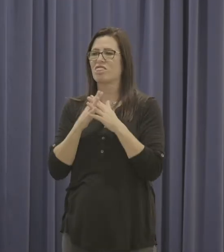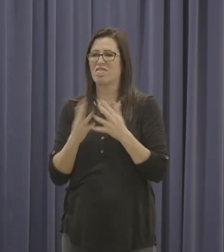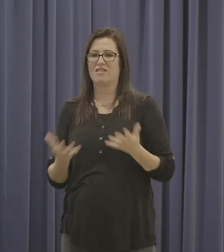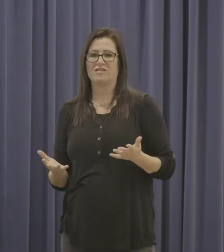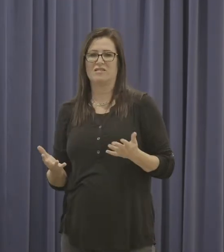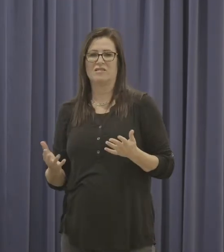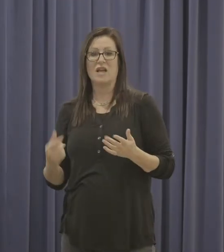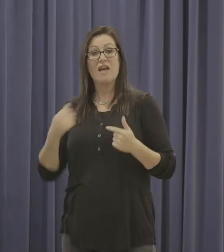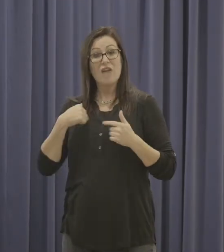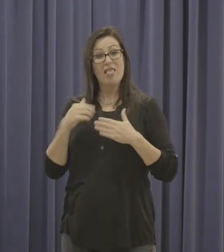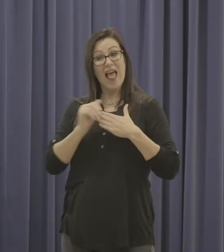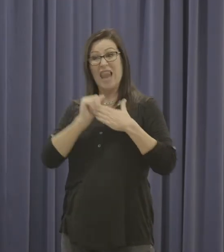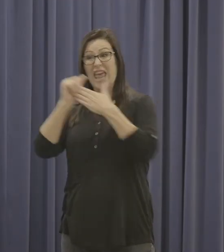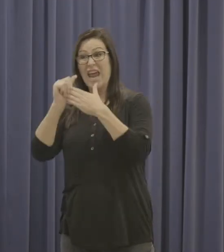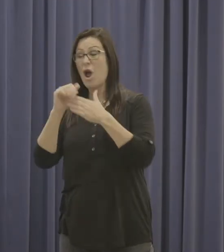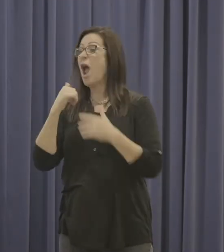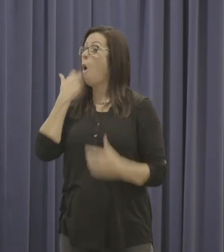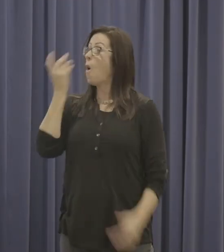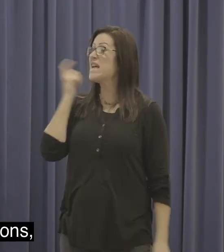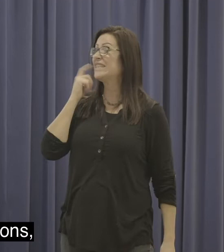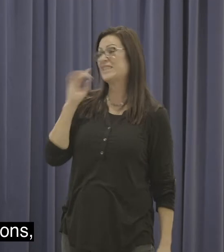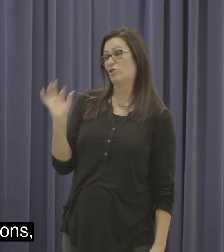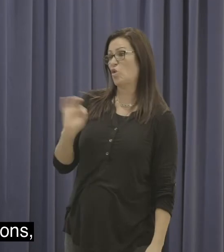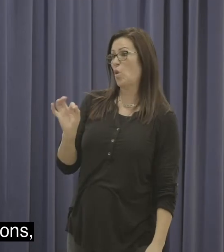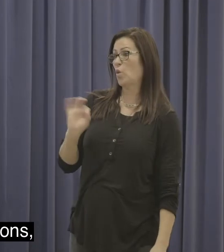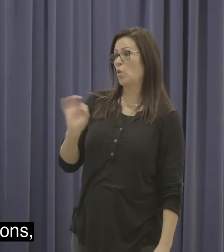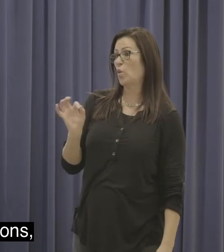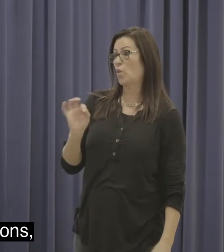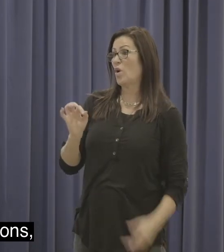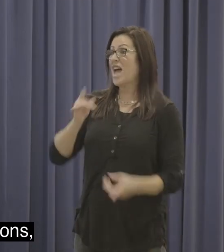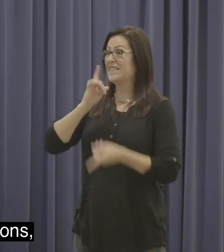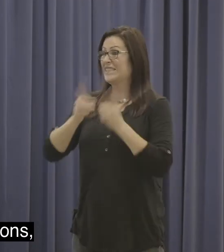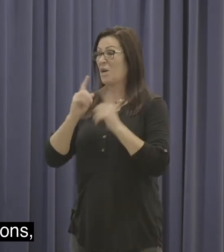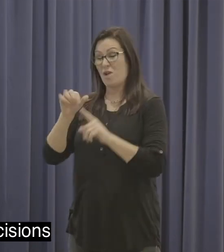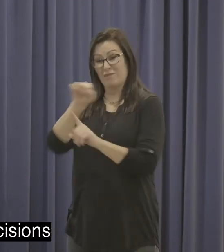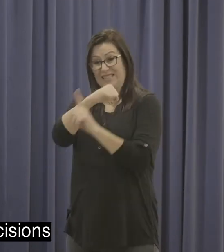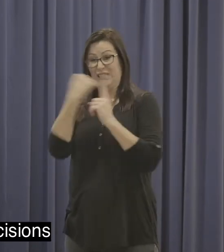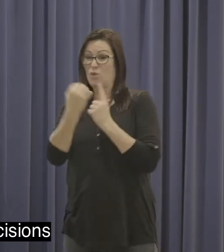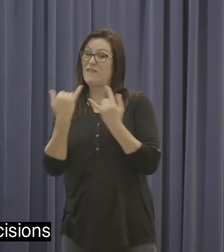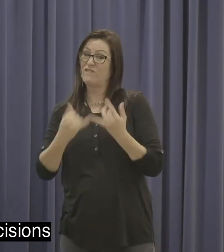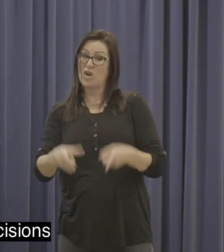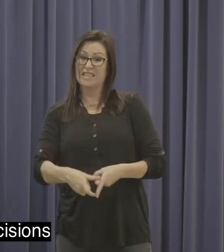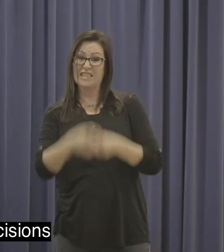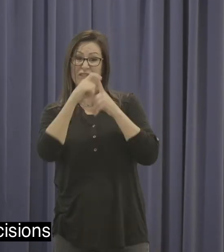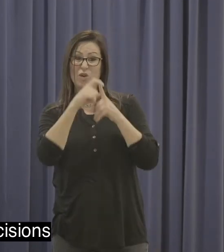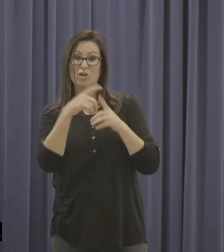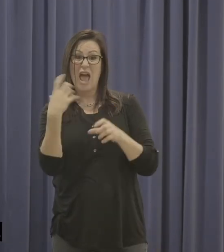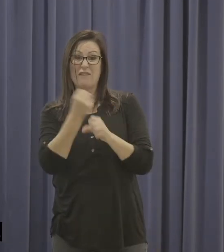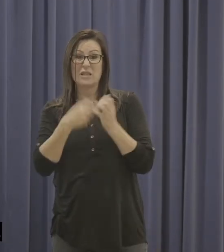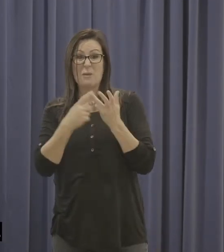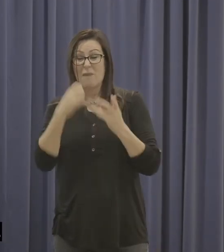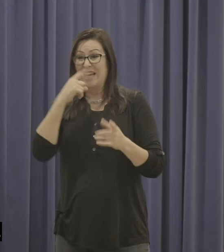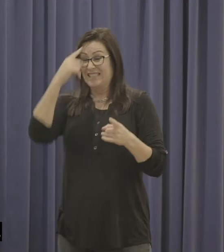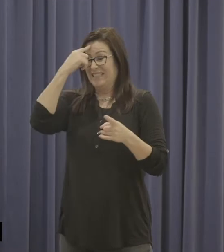Being a leader isn't always the easiest thing. You are put in some tricky situations and have to make some tough decisions that you